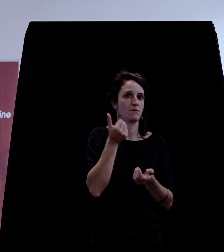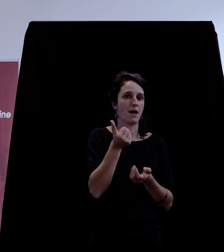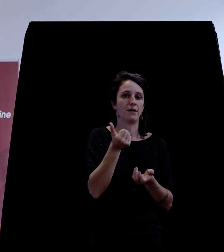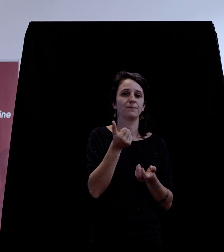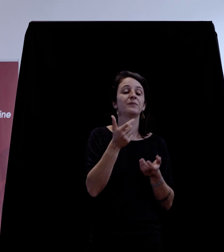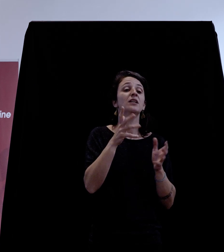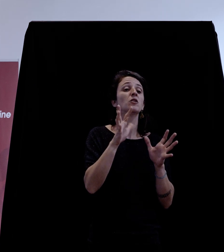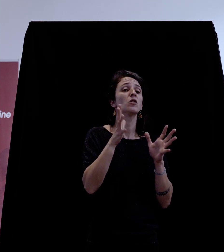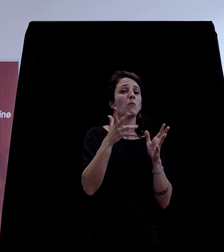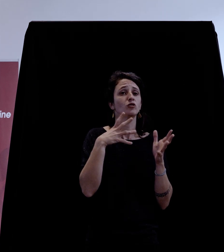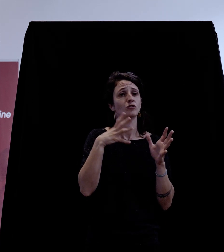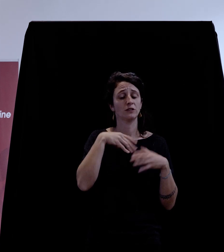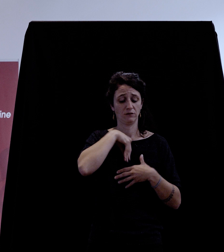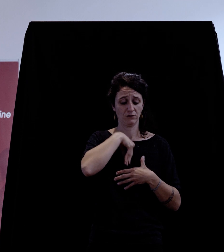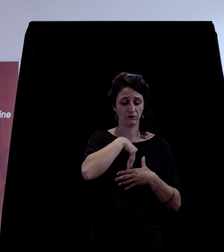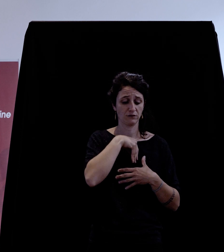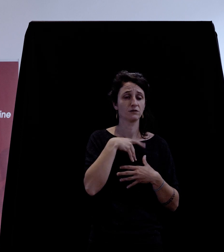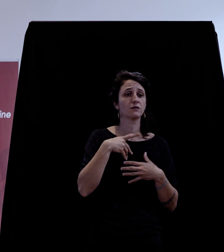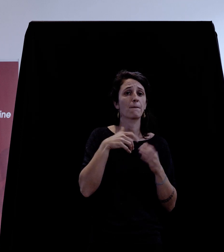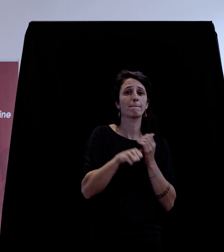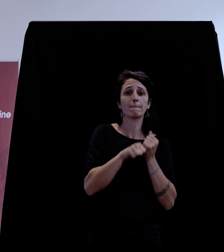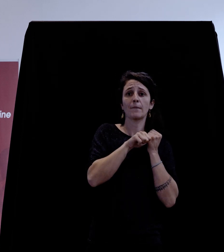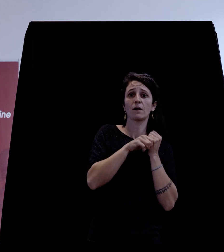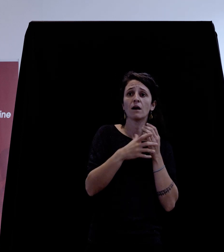time having a bowel movement. And